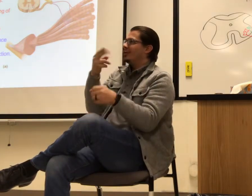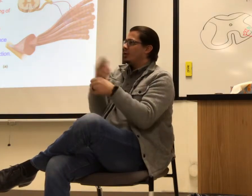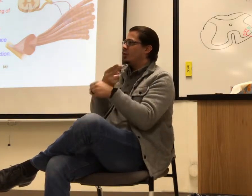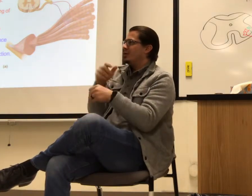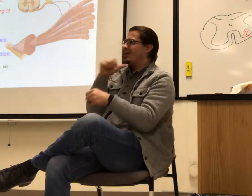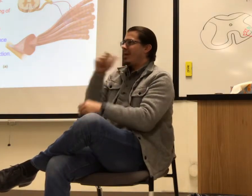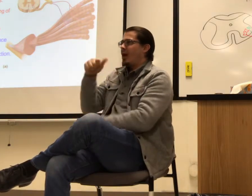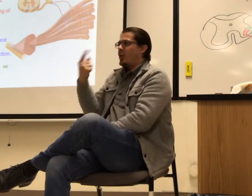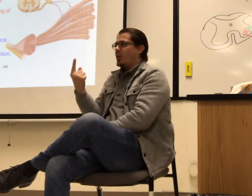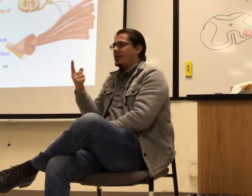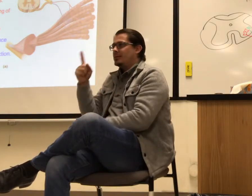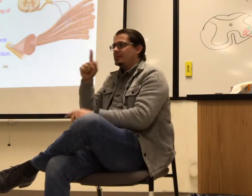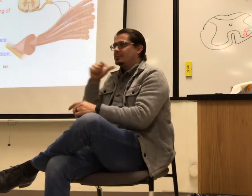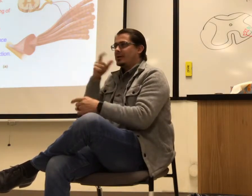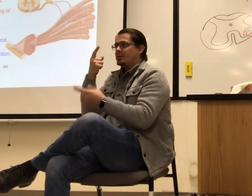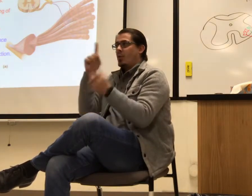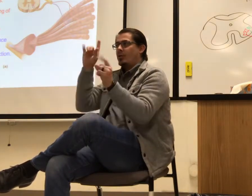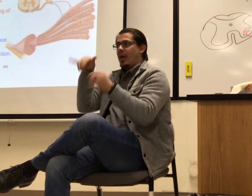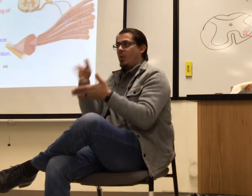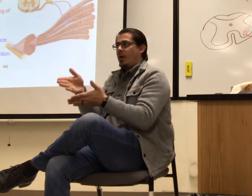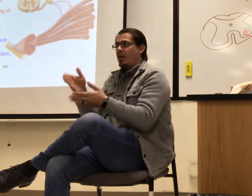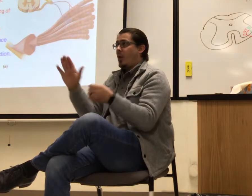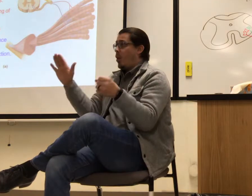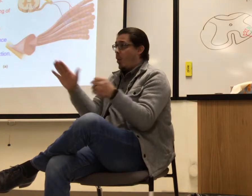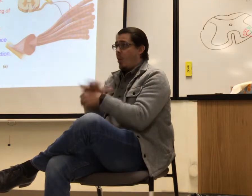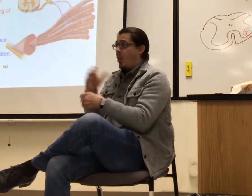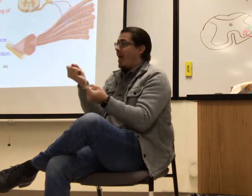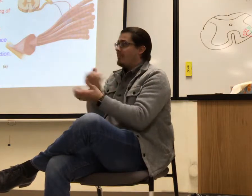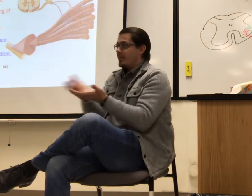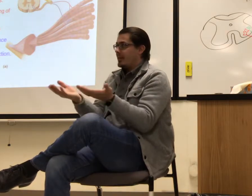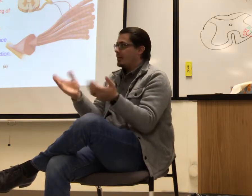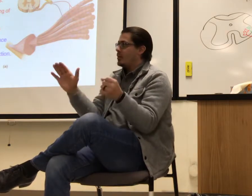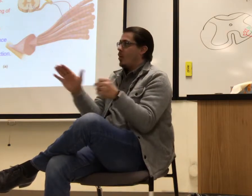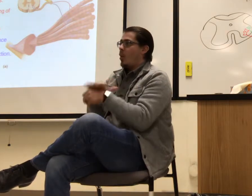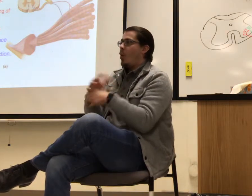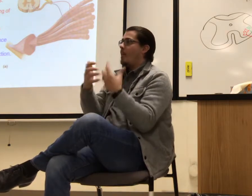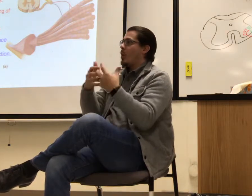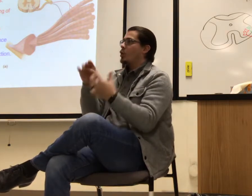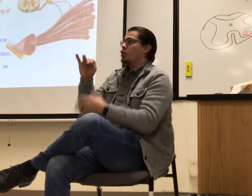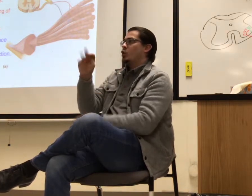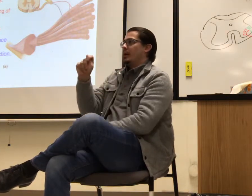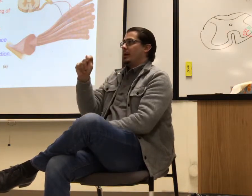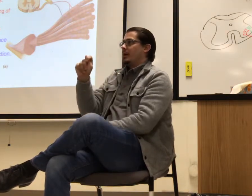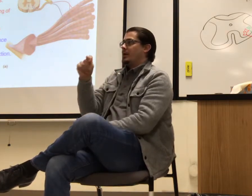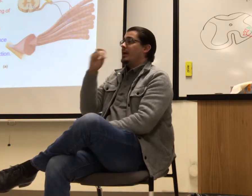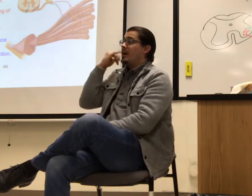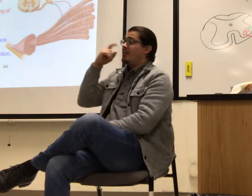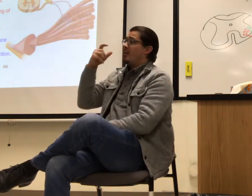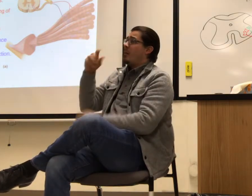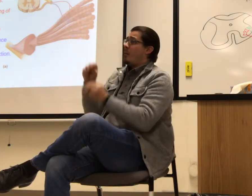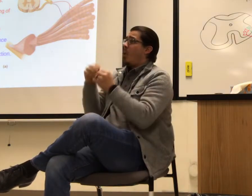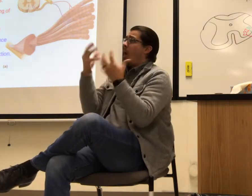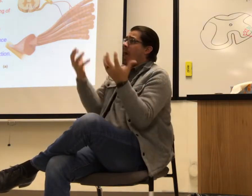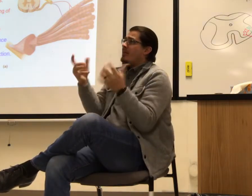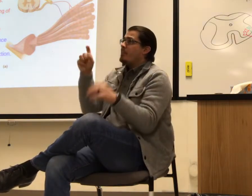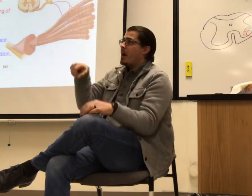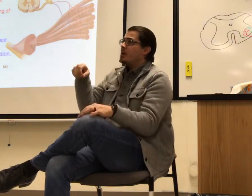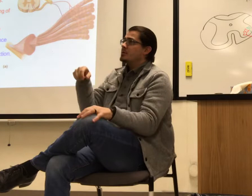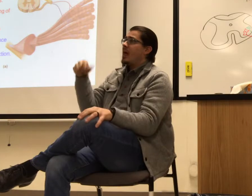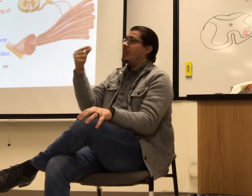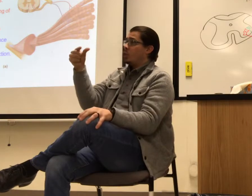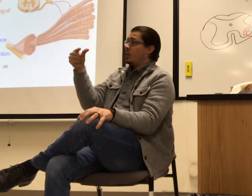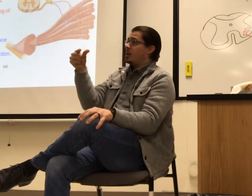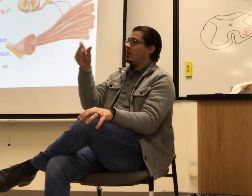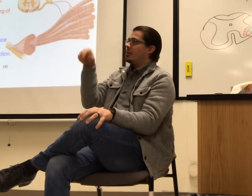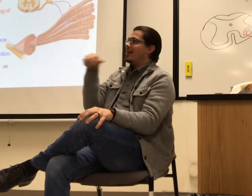other one. It doesn't work that way. You get the whole thing, the whole motor unit. Now, let's say I got to lift a heavier load and the green